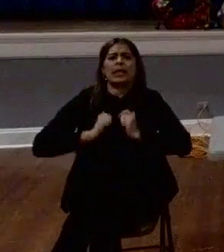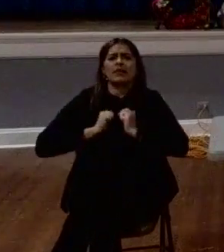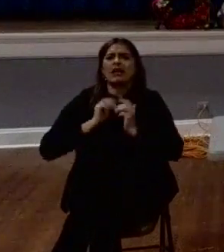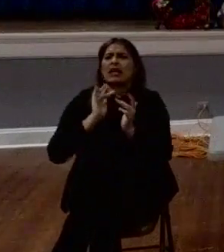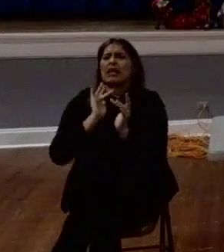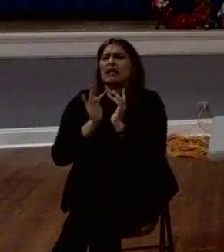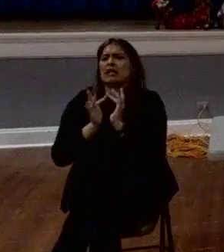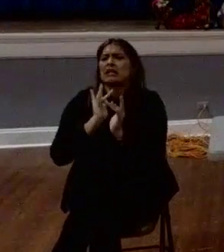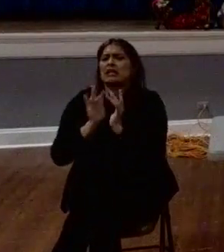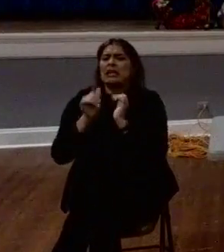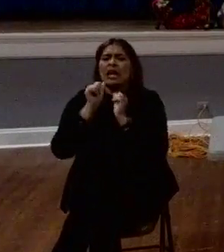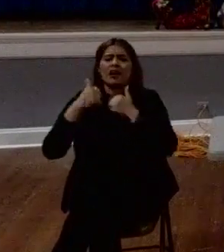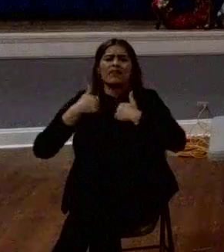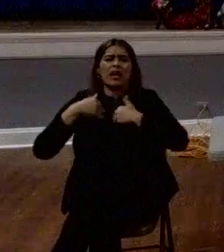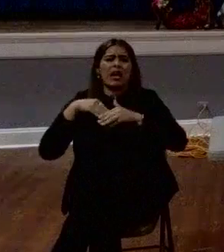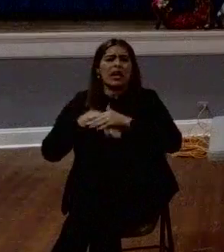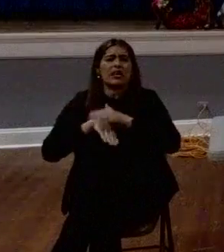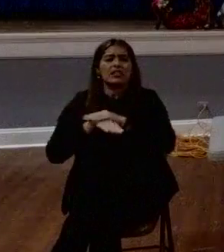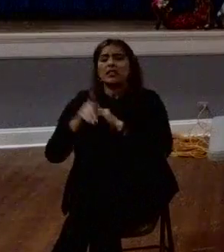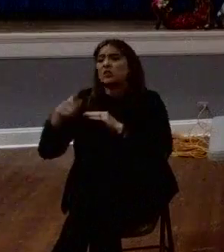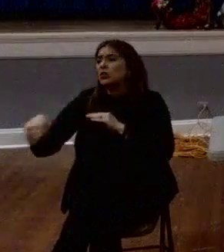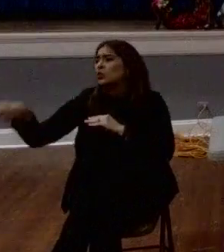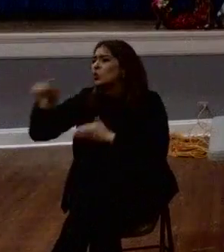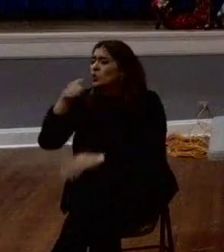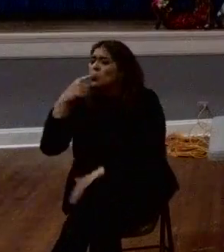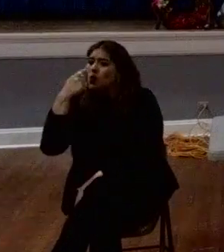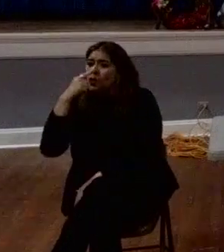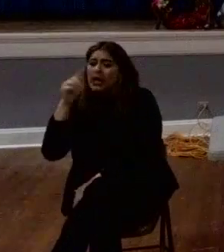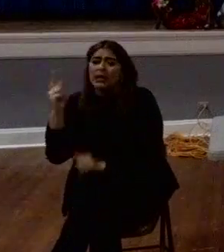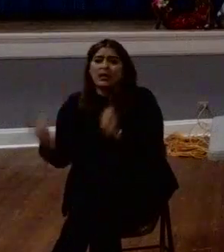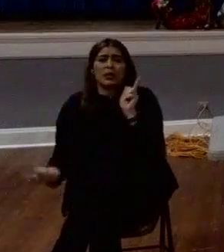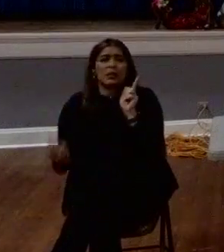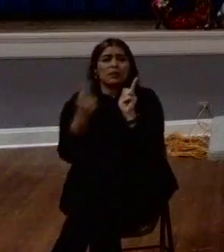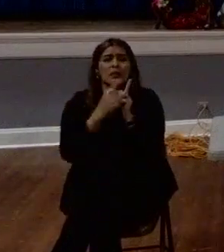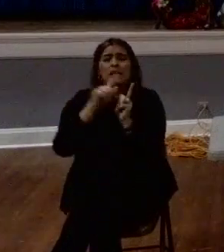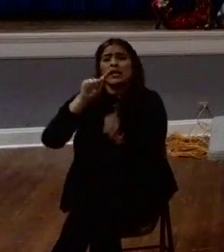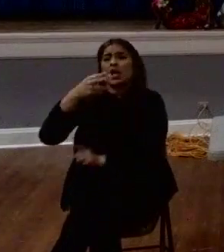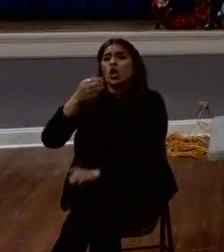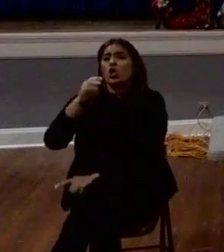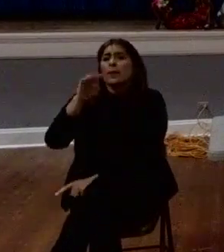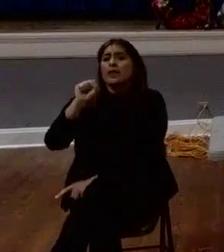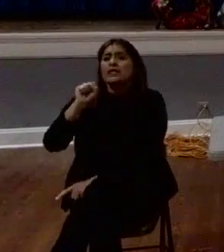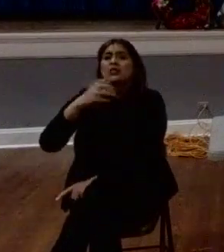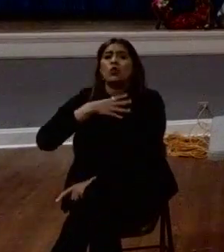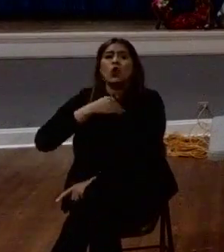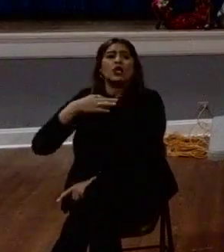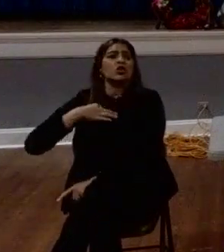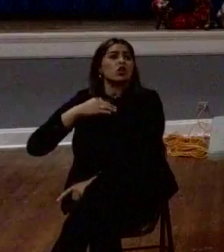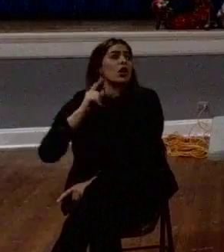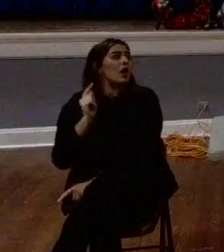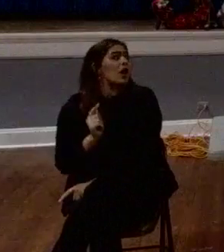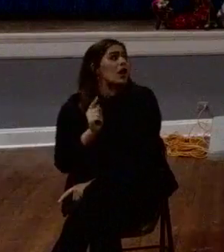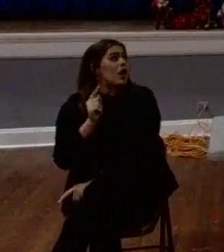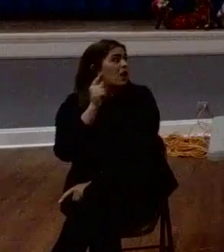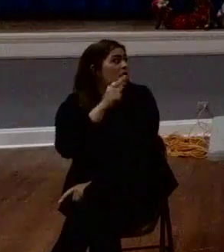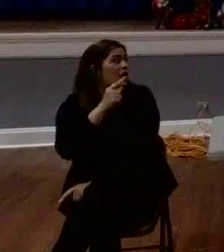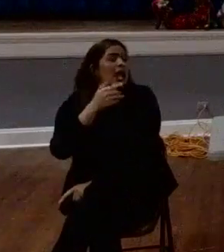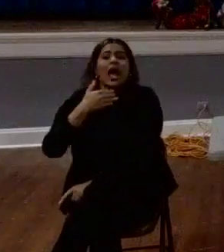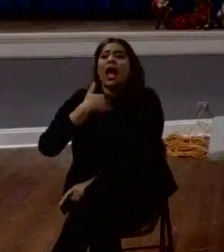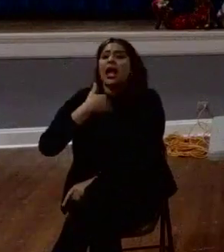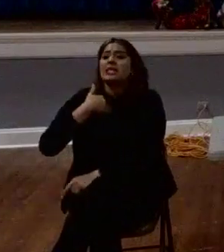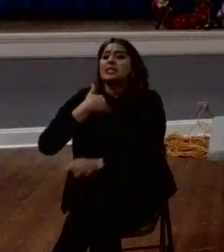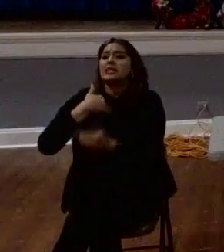internet? So if you will, on your way out, visit Thomas, who's in a white shirt over there, and he's got a